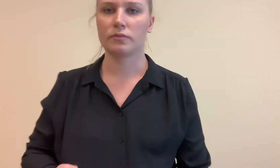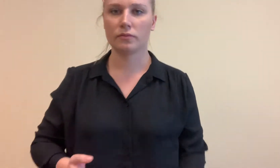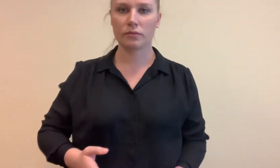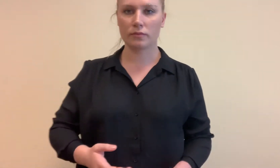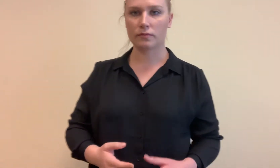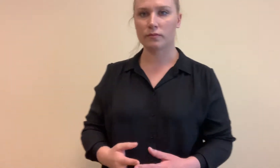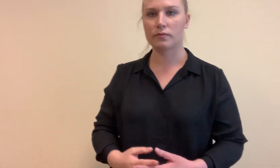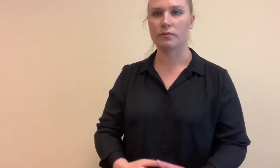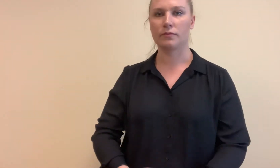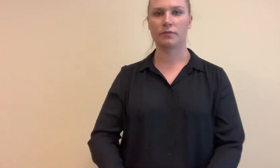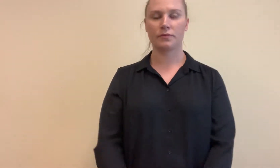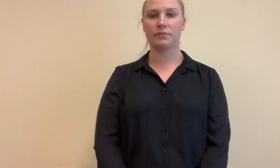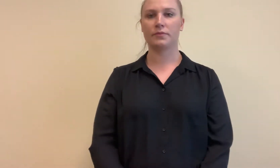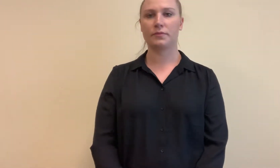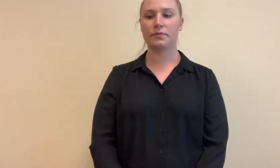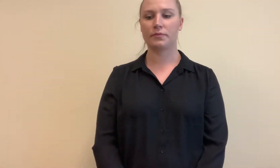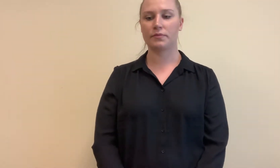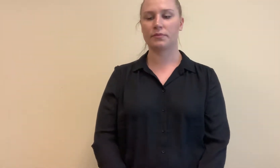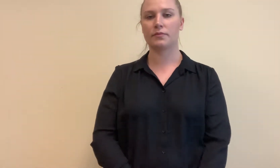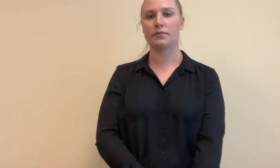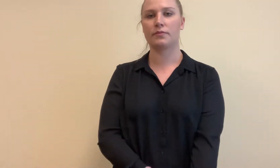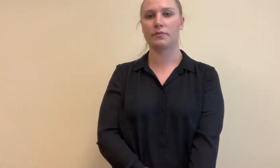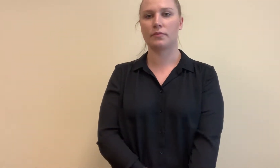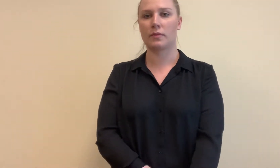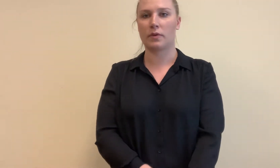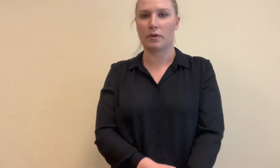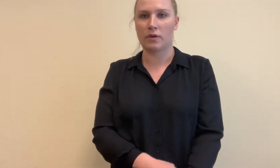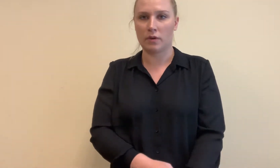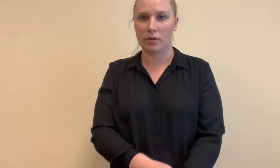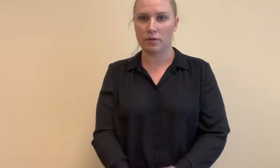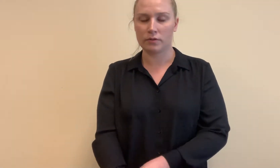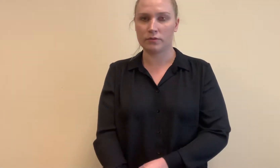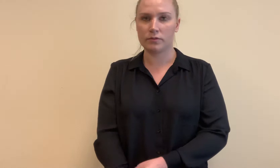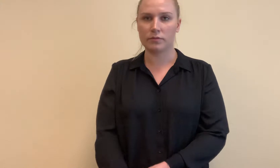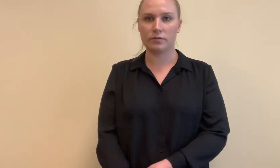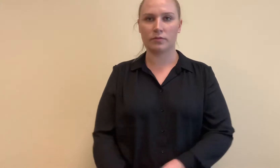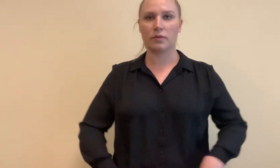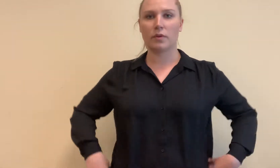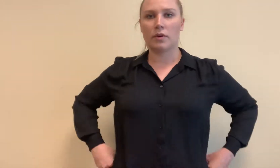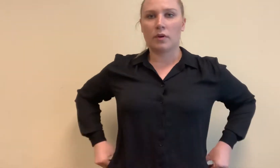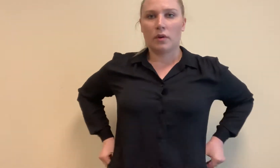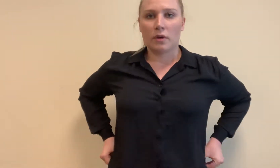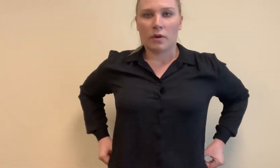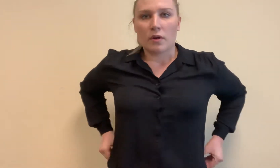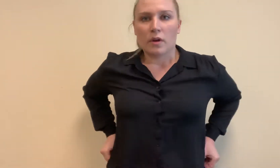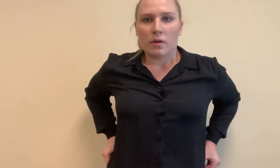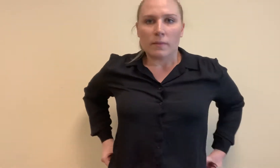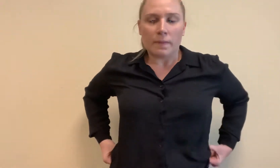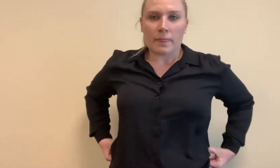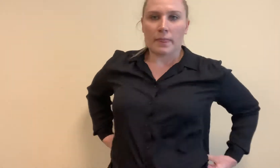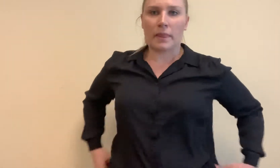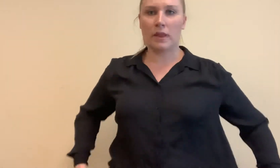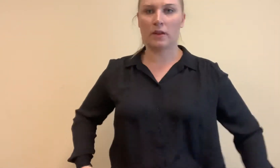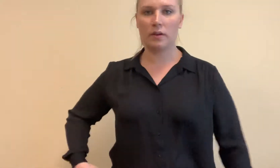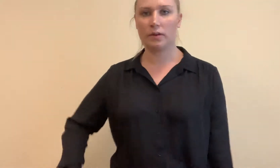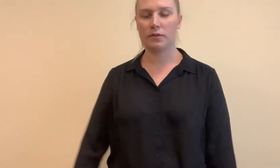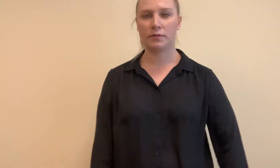students still manage to surprise, which is the good news. So hopefully folks may have some good news stories as our last comment.